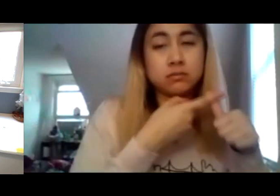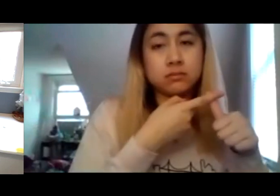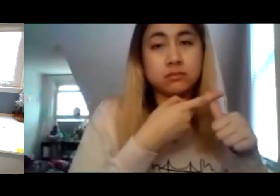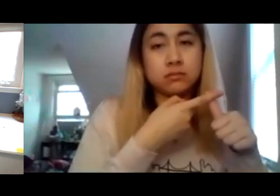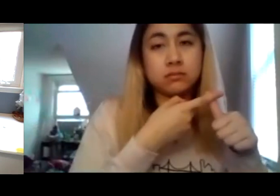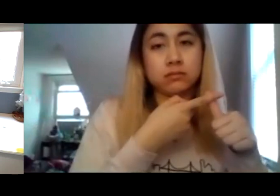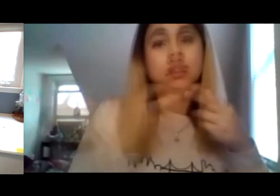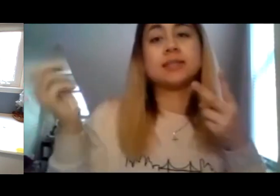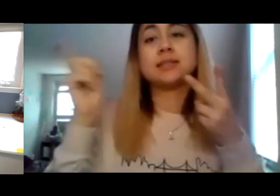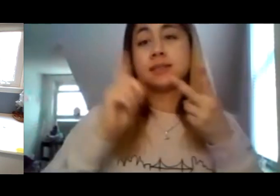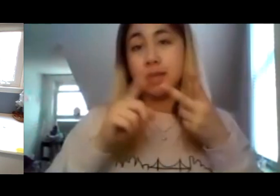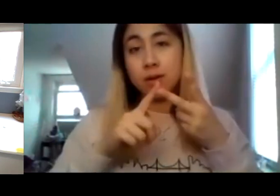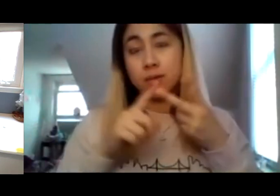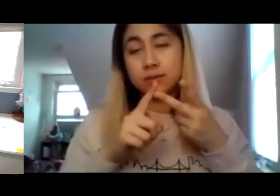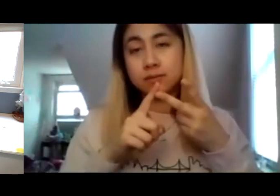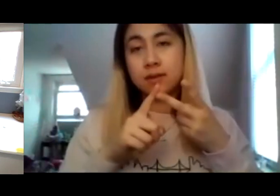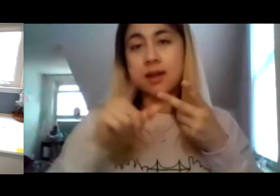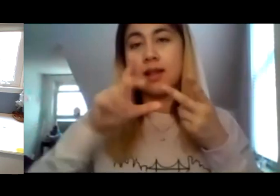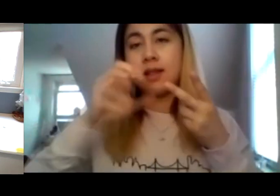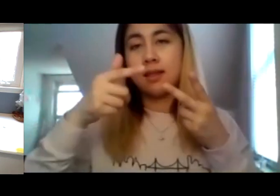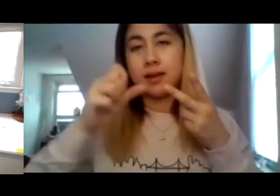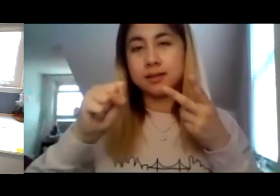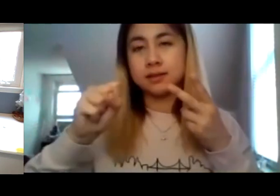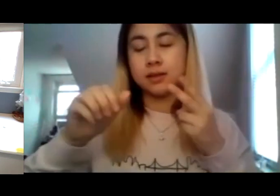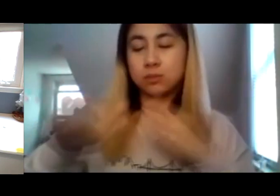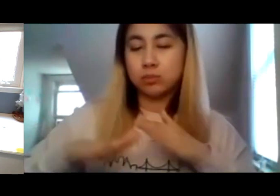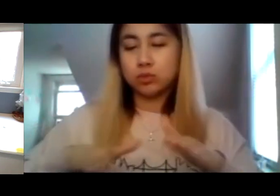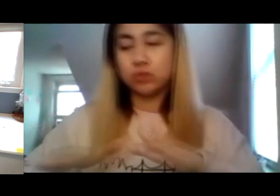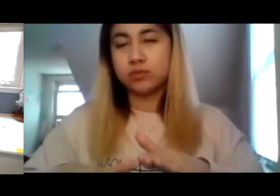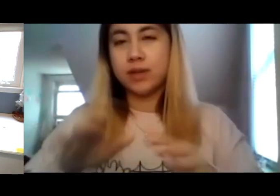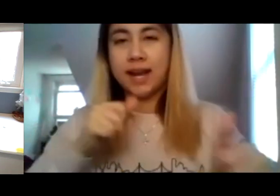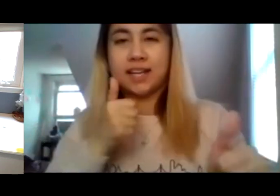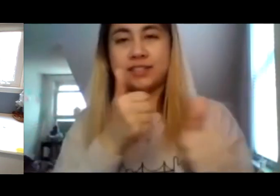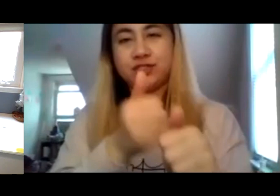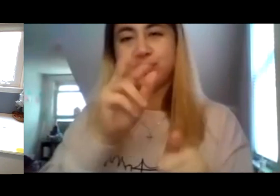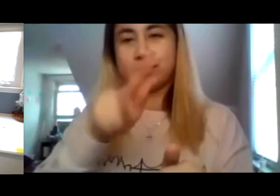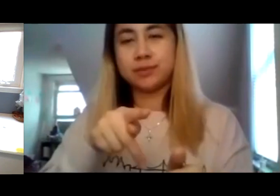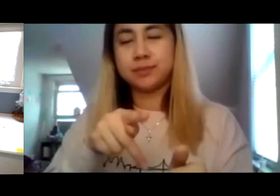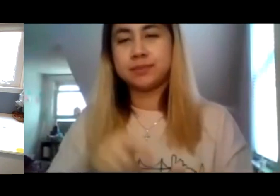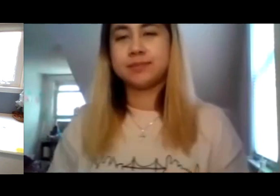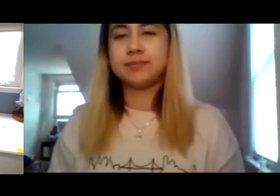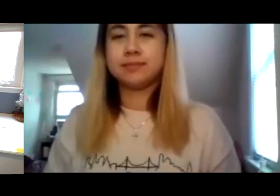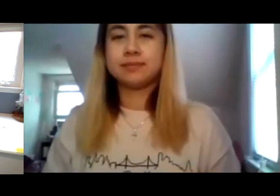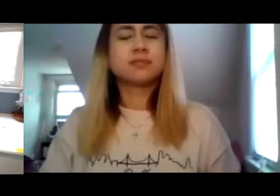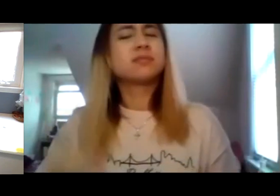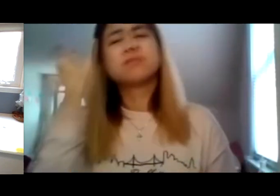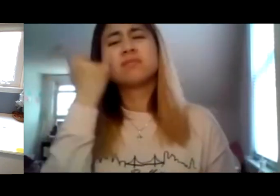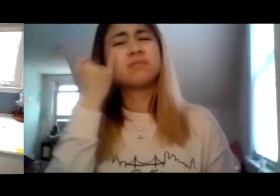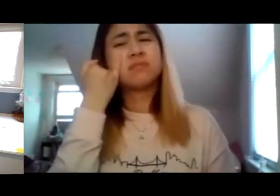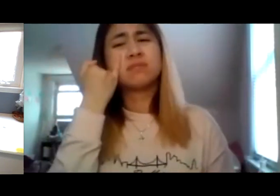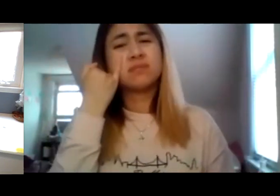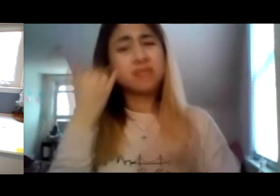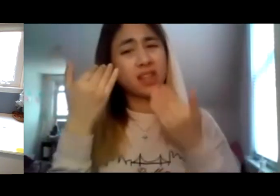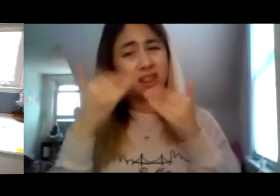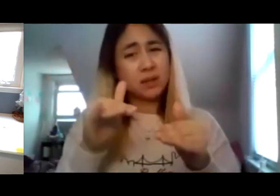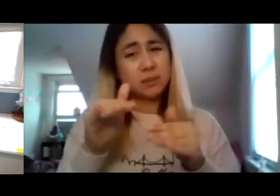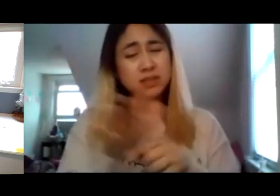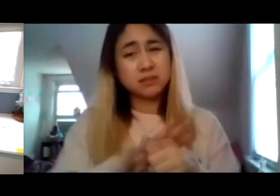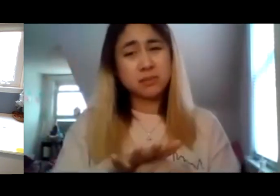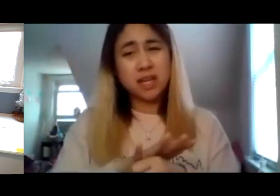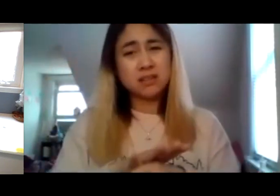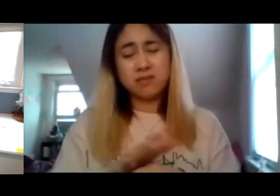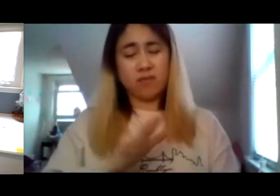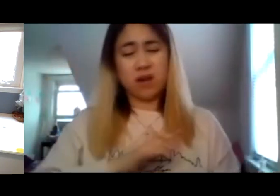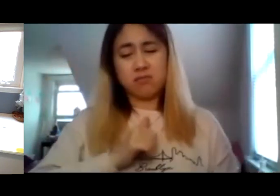and then two is we walk our legs. You don't have much space, you can just do it just right back and forth.